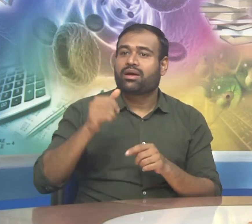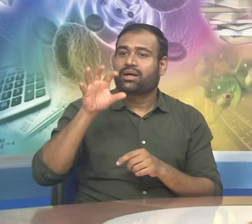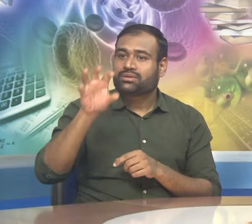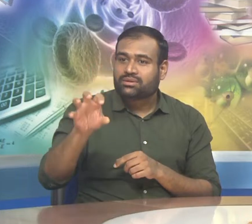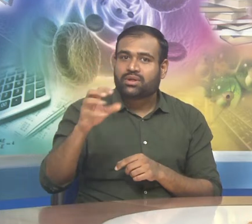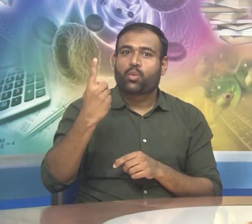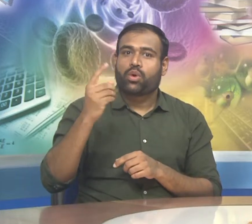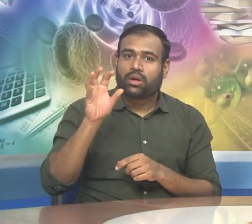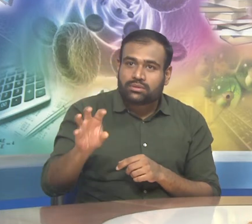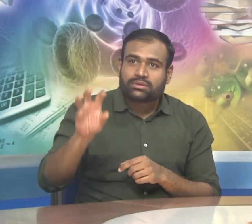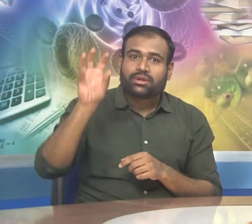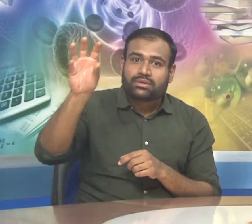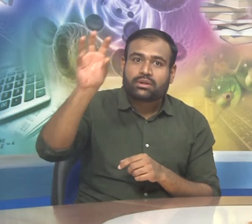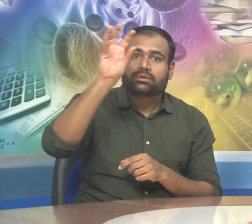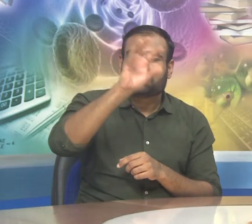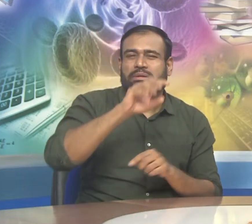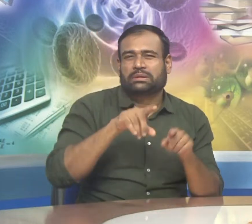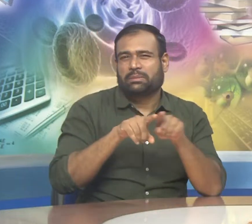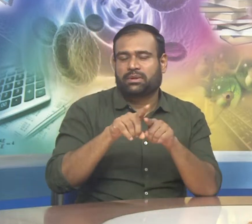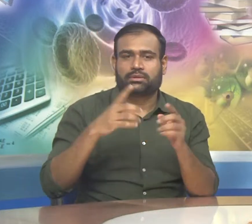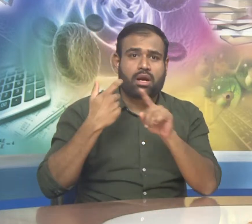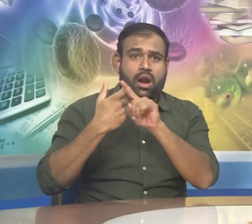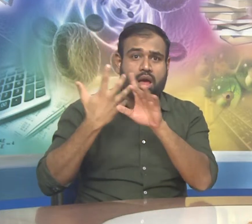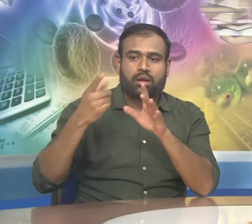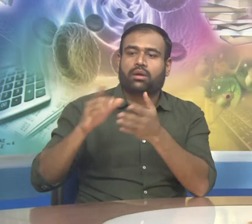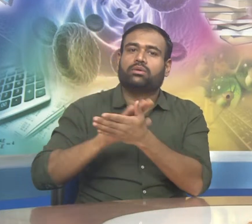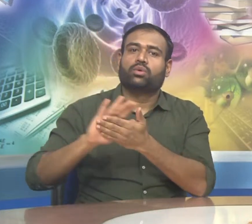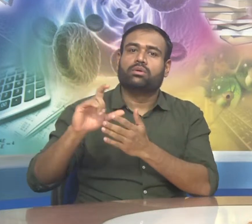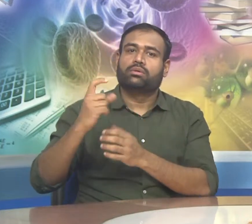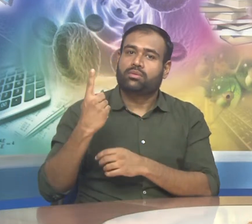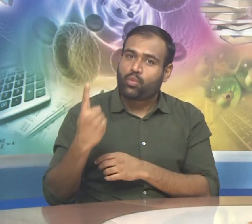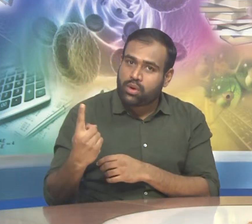A High Court for each state.